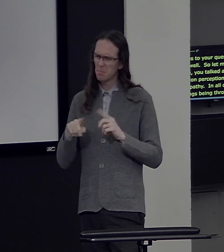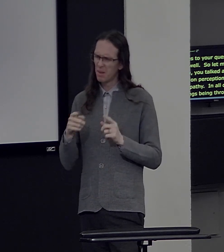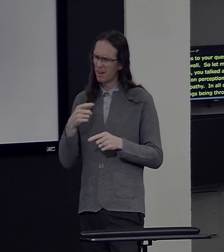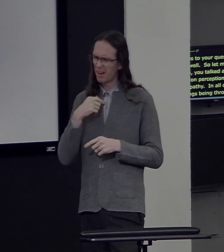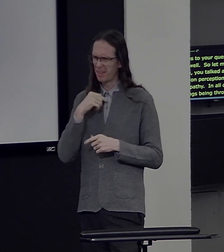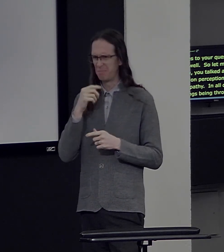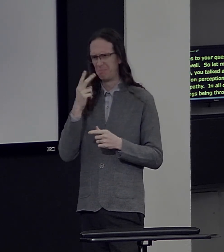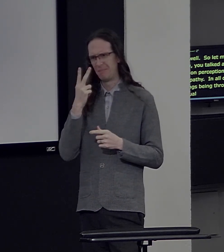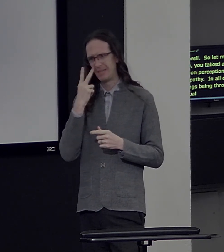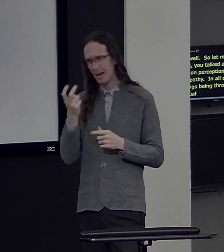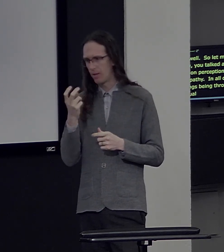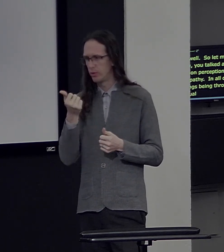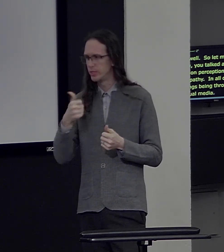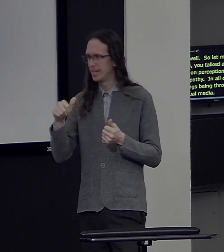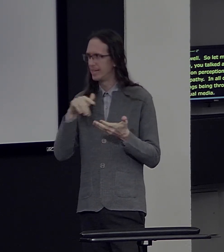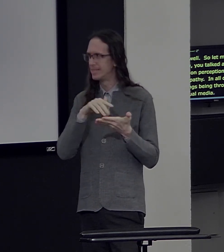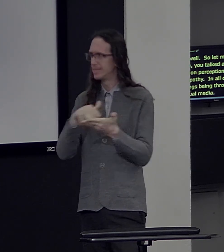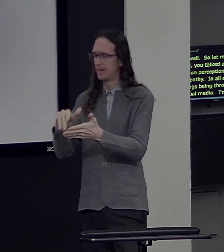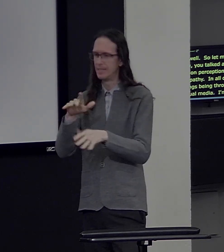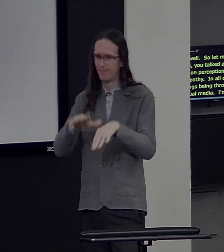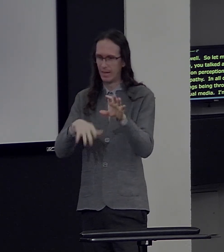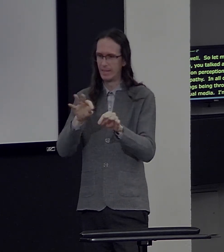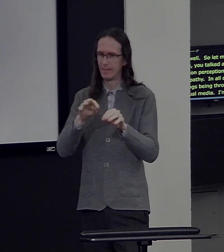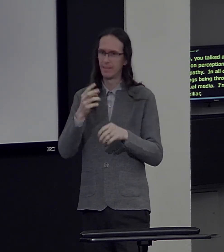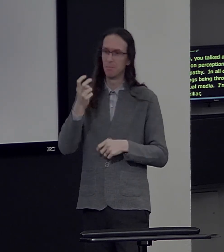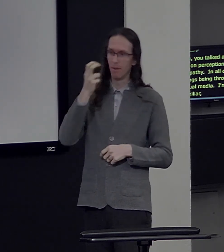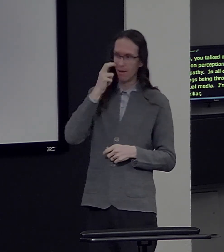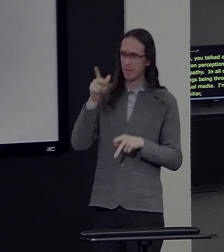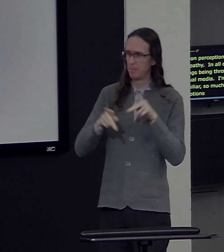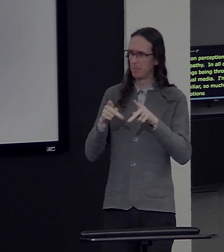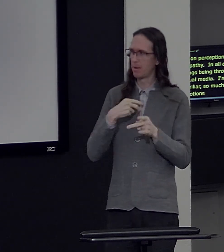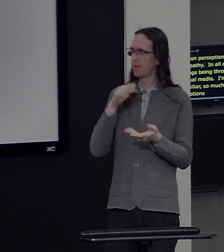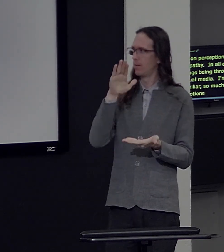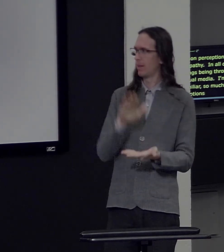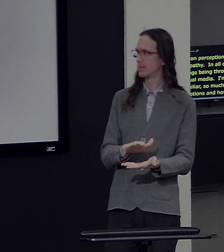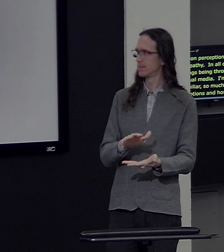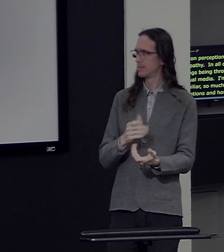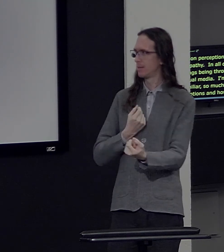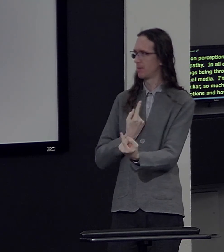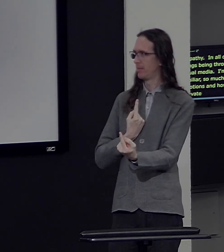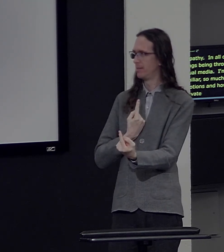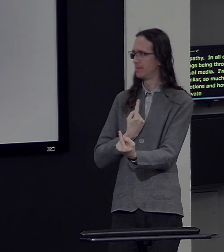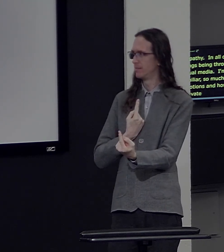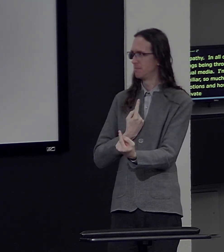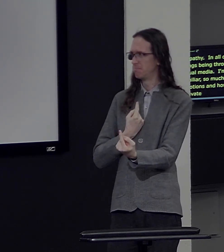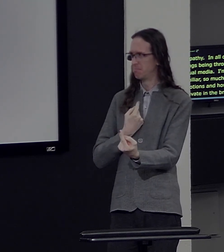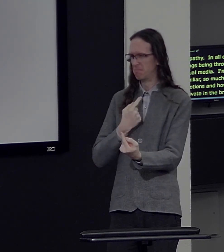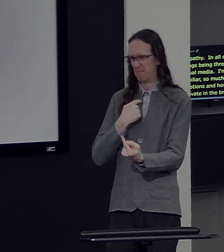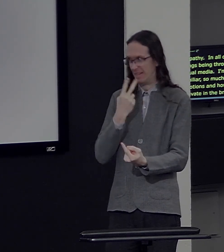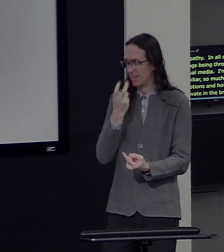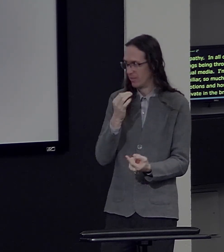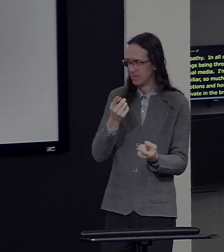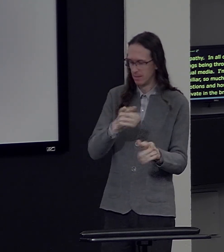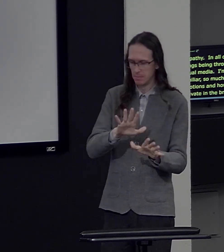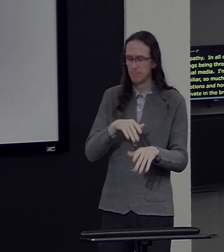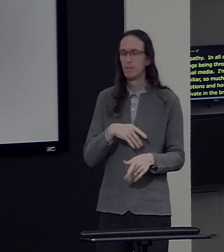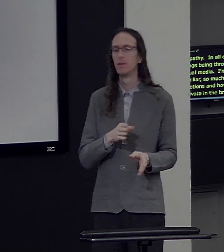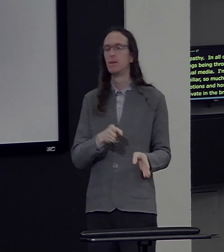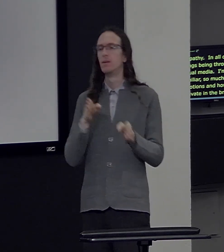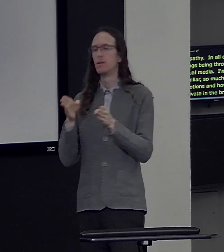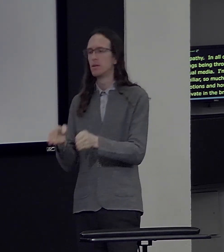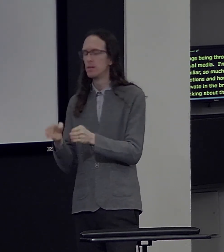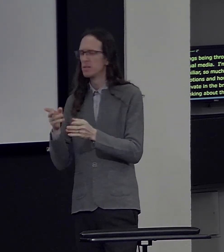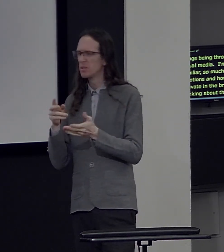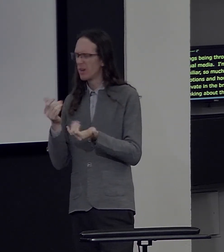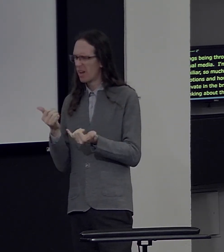I'm not familiar so much with emotions and how they activate in the brain, but thinking about the fact that these are